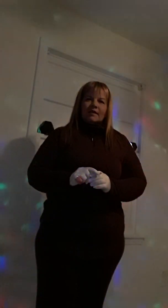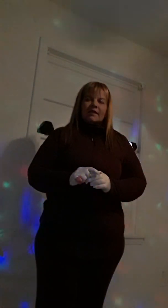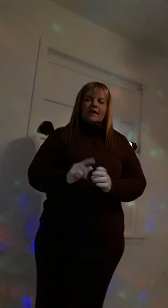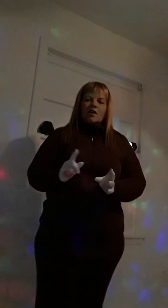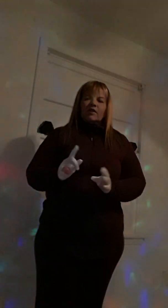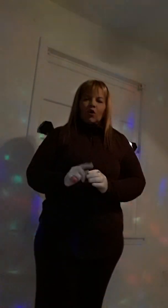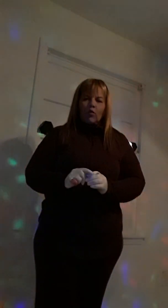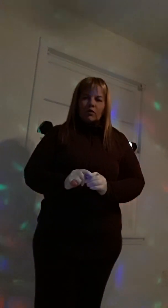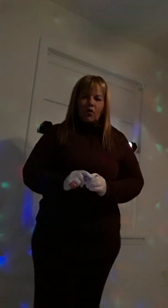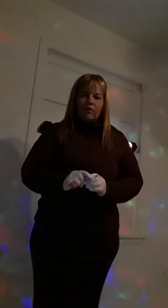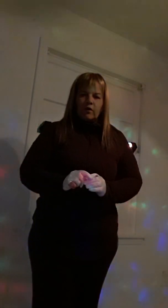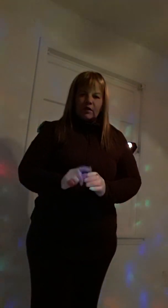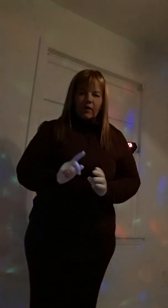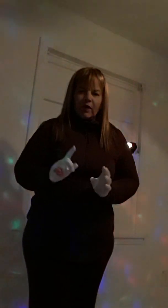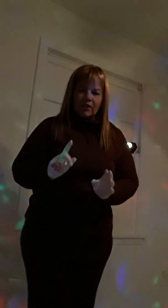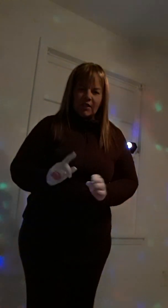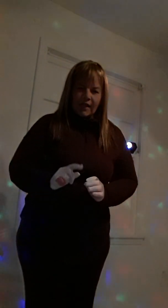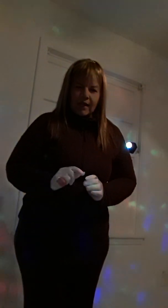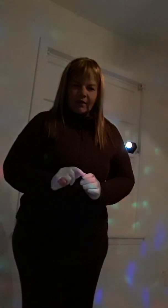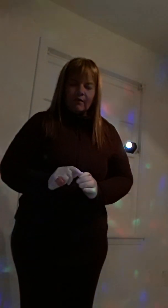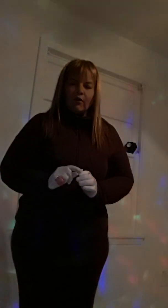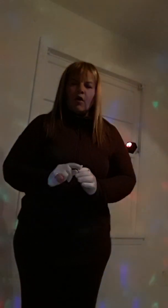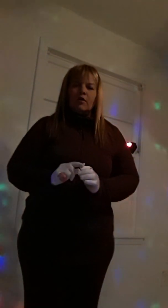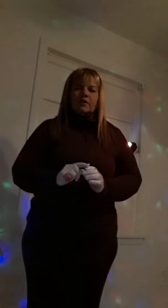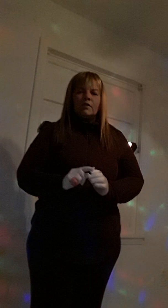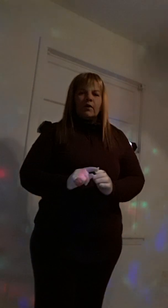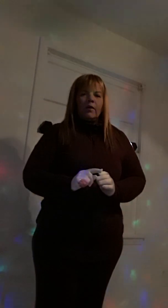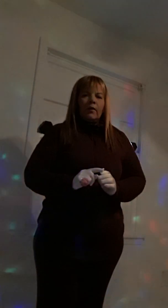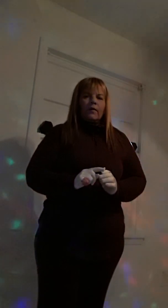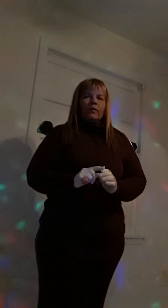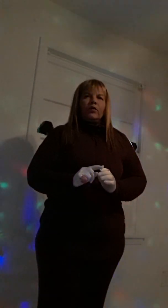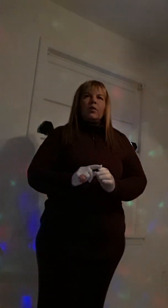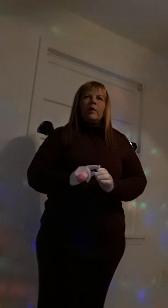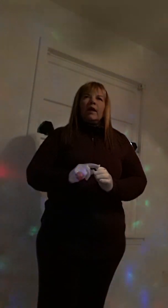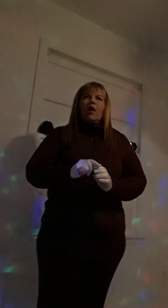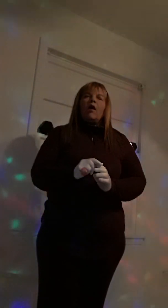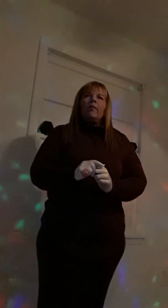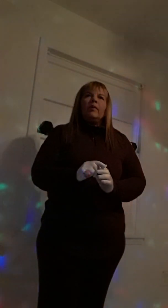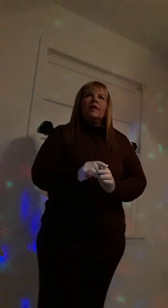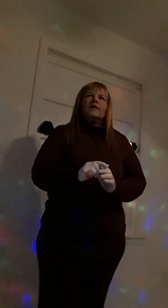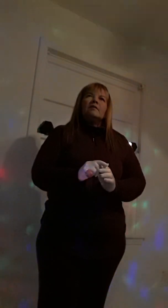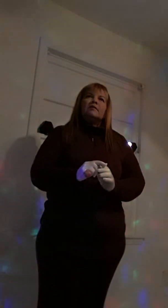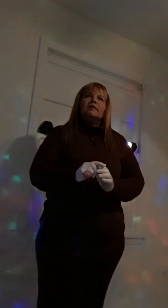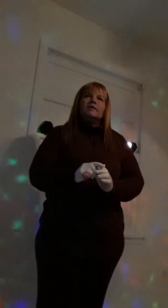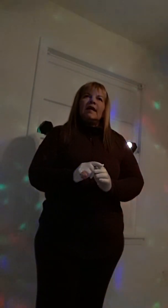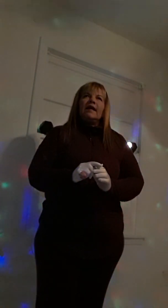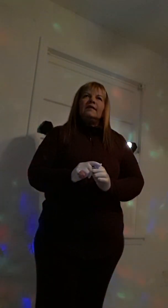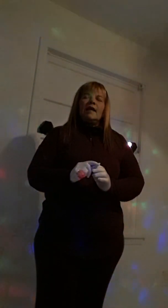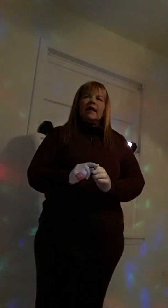Since the year is almost over, it's very interesting for us to bring up, de